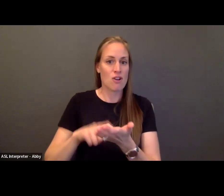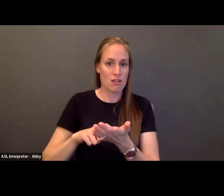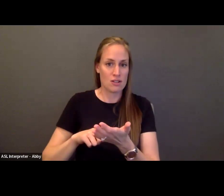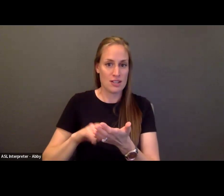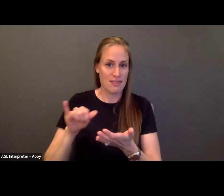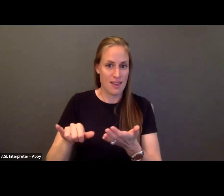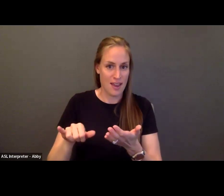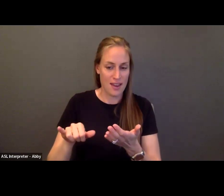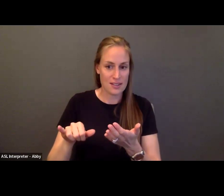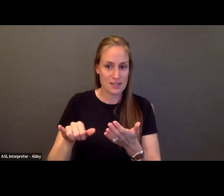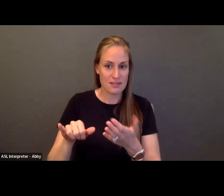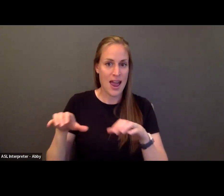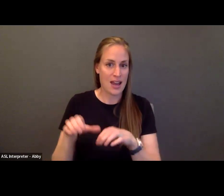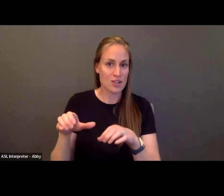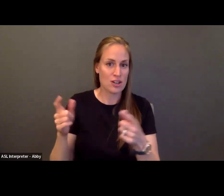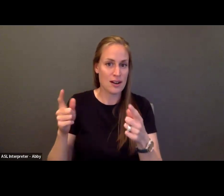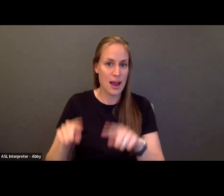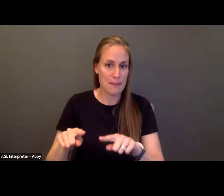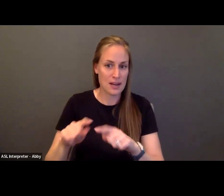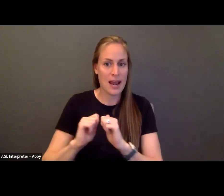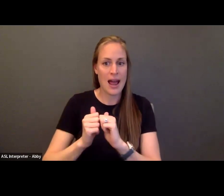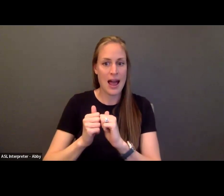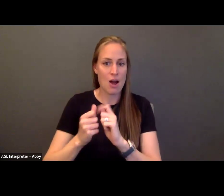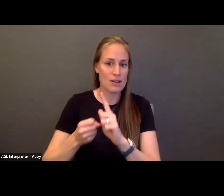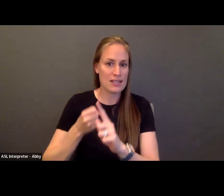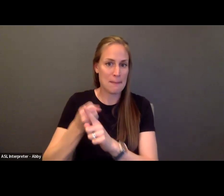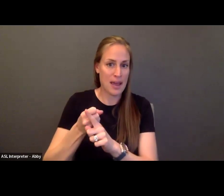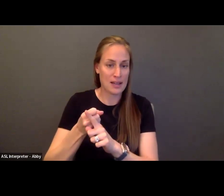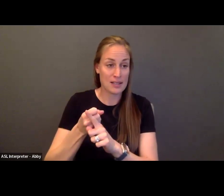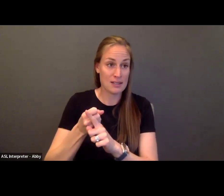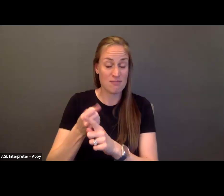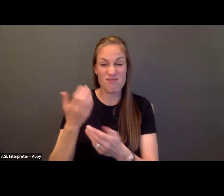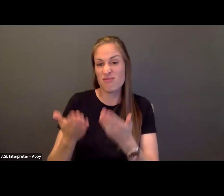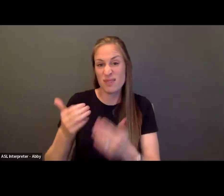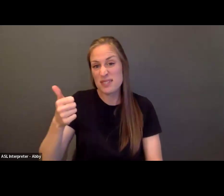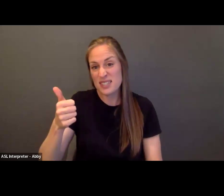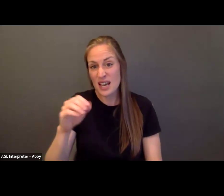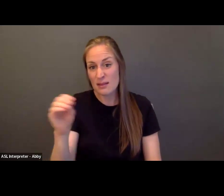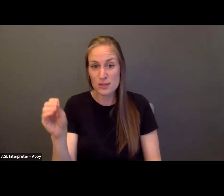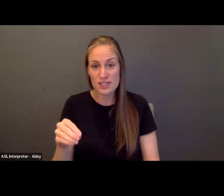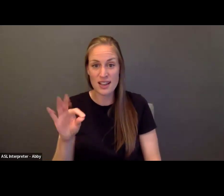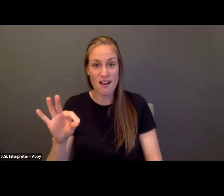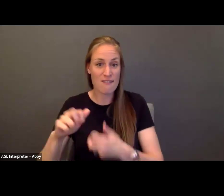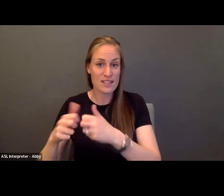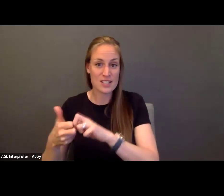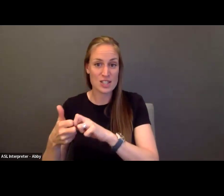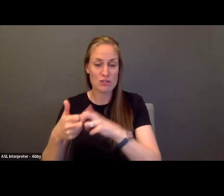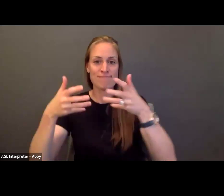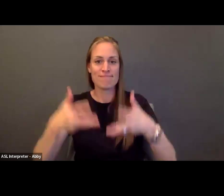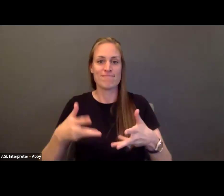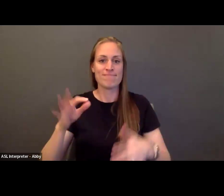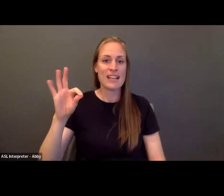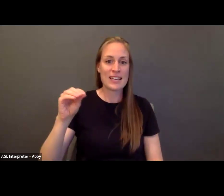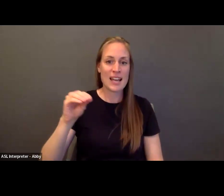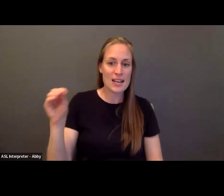an action being taken might have impacted 10% of the issue, but there's still 90%.